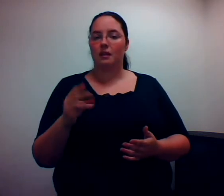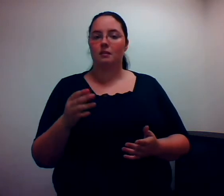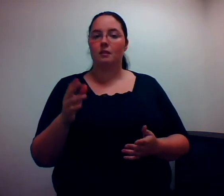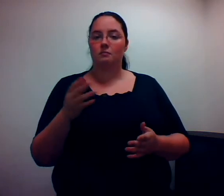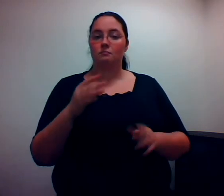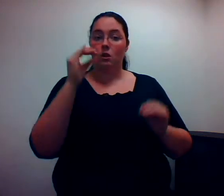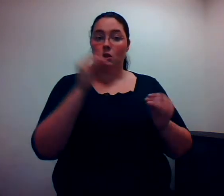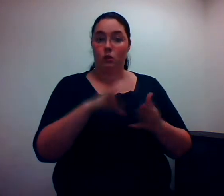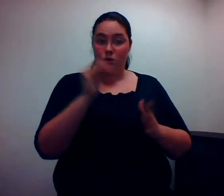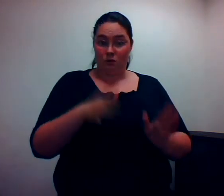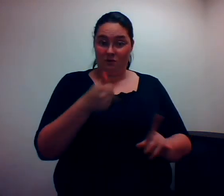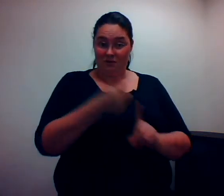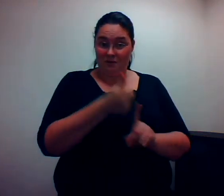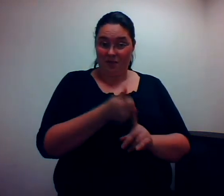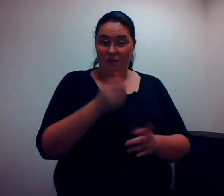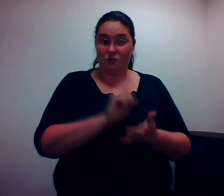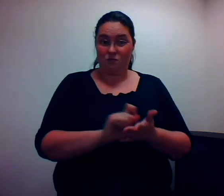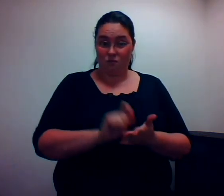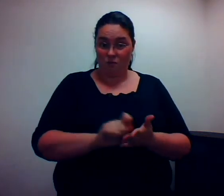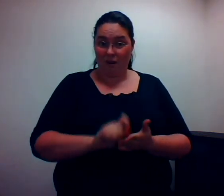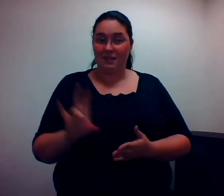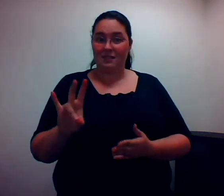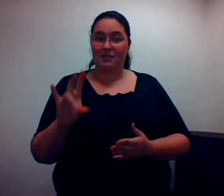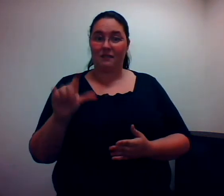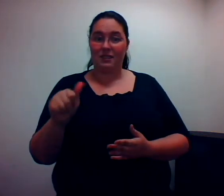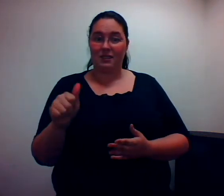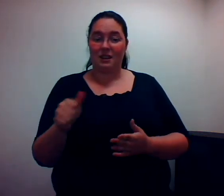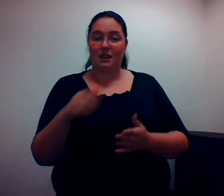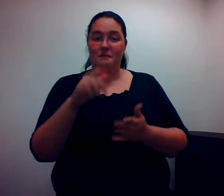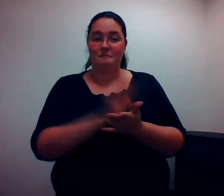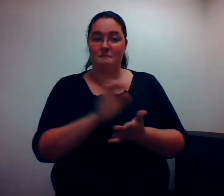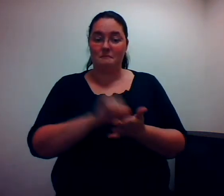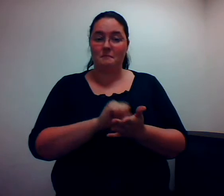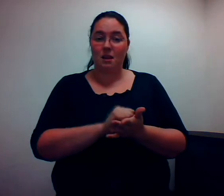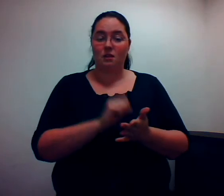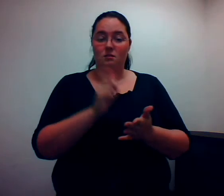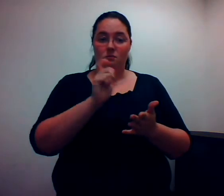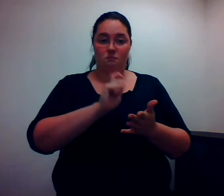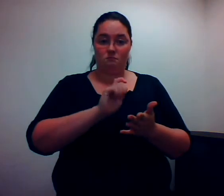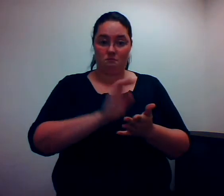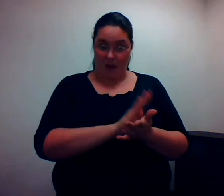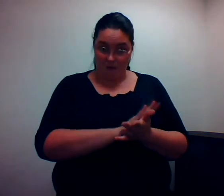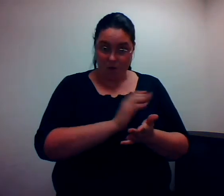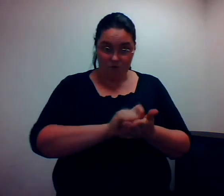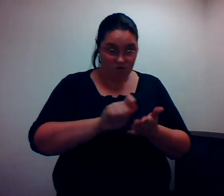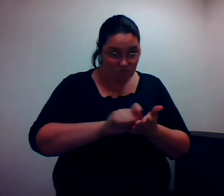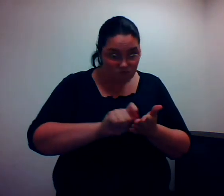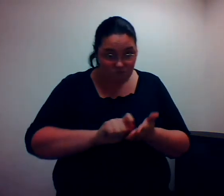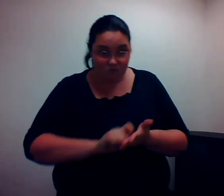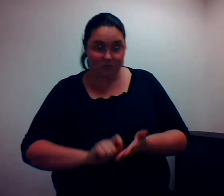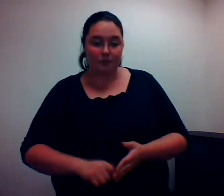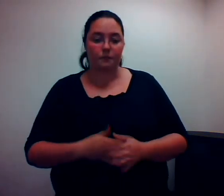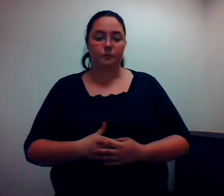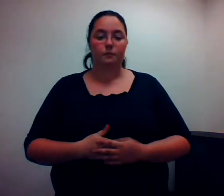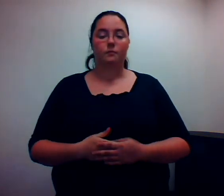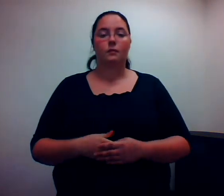that paper, they learned all kinds of things. They learned how psychologists talk about different issues in the area. They learned